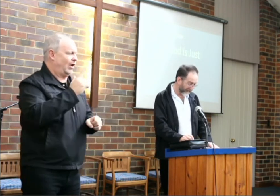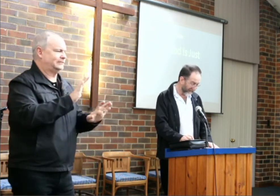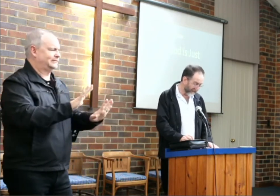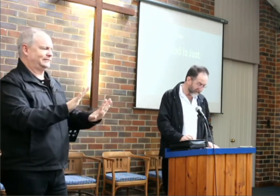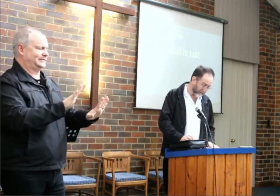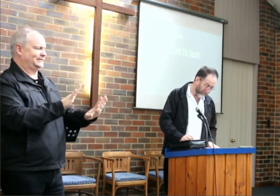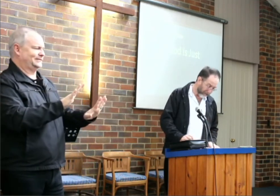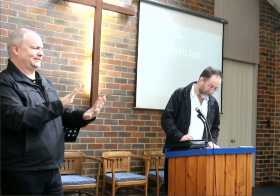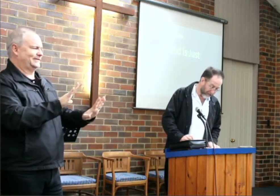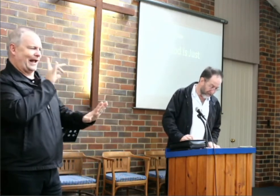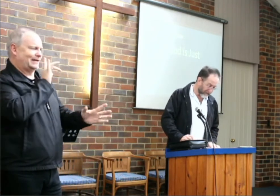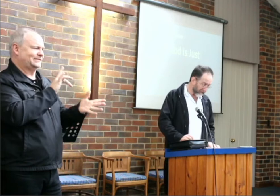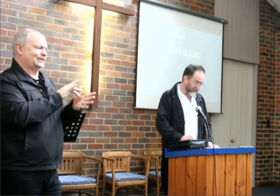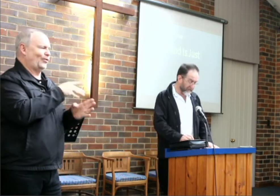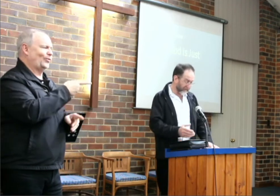You know?